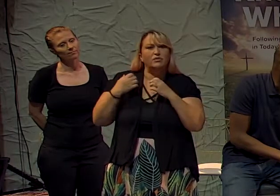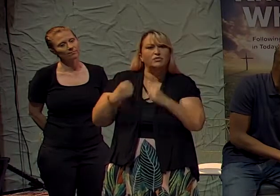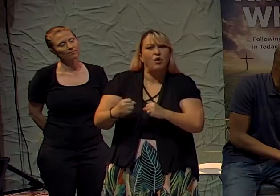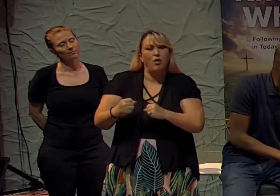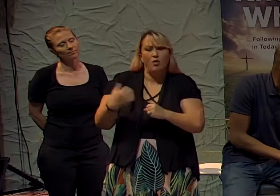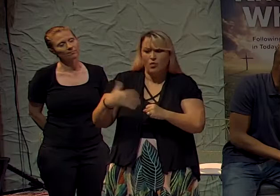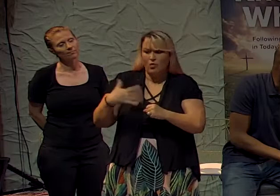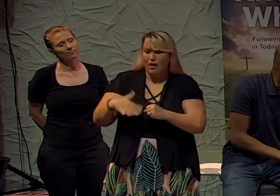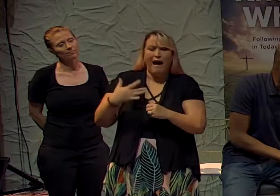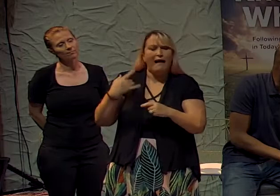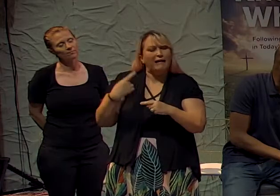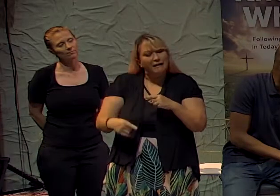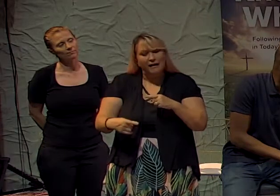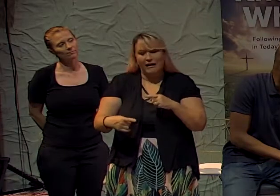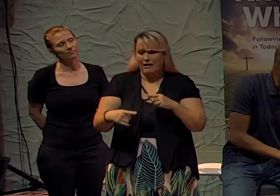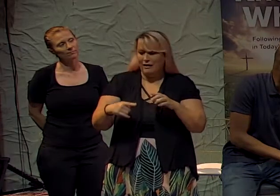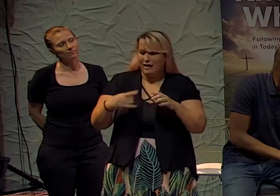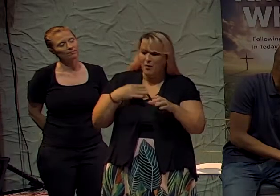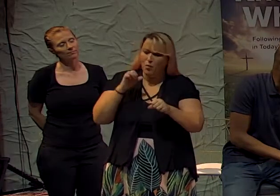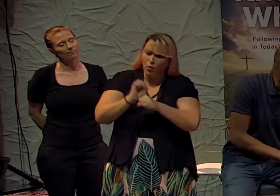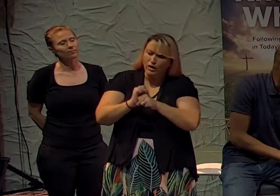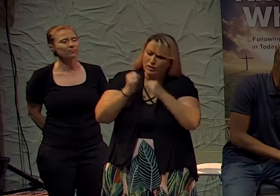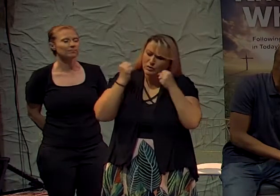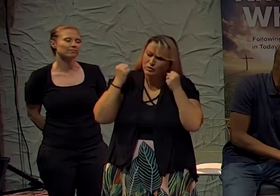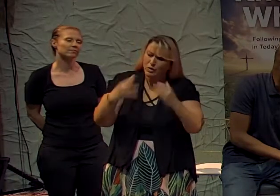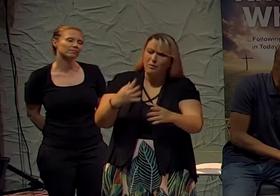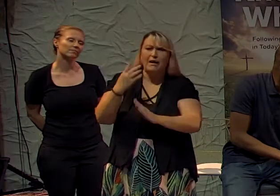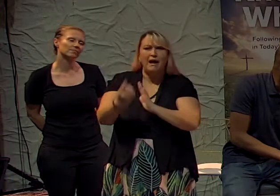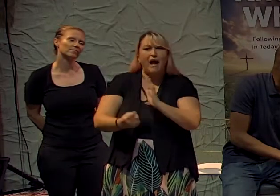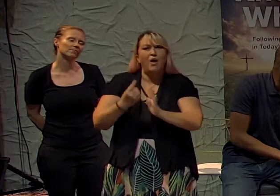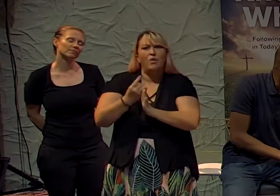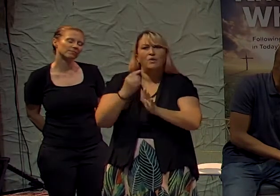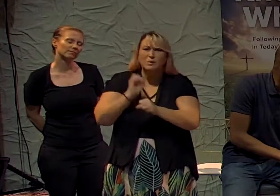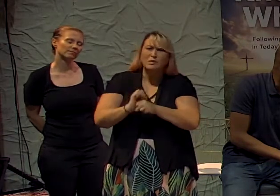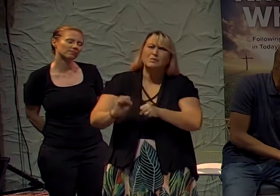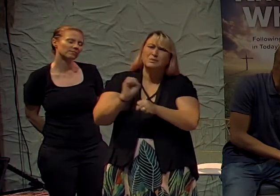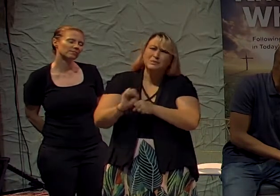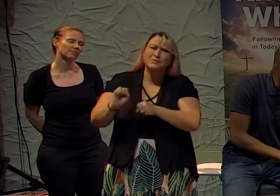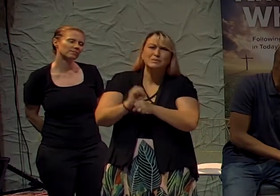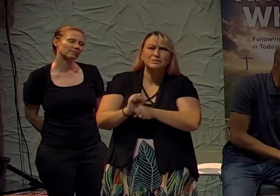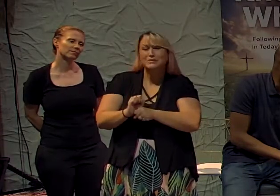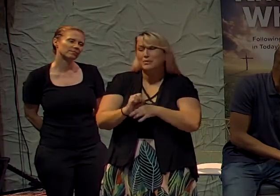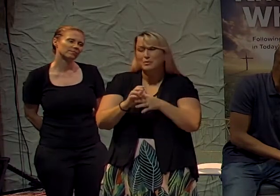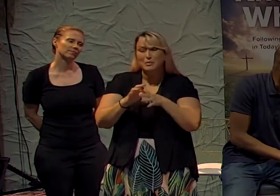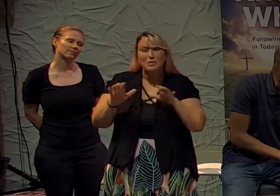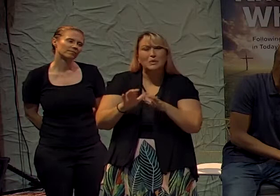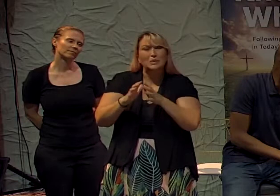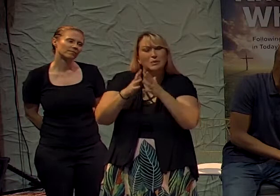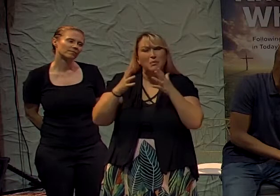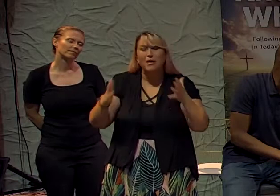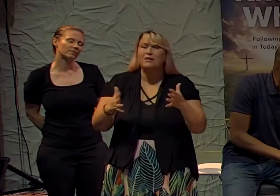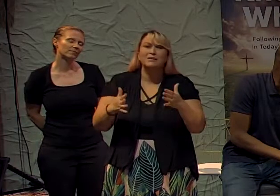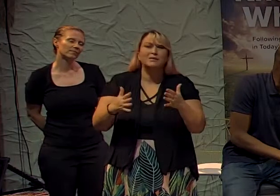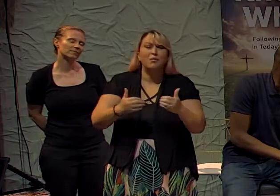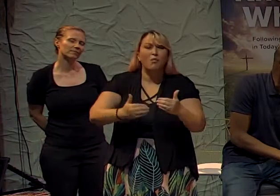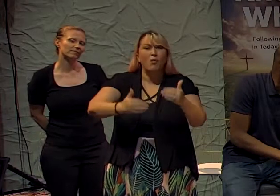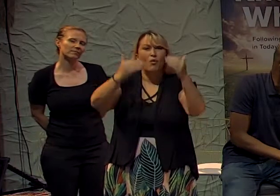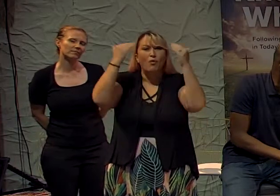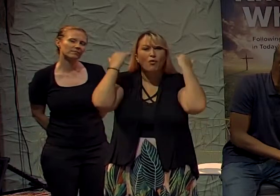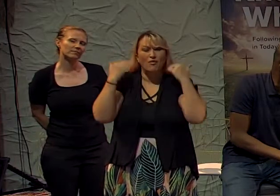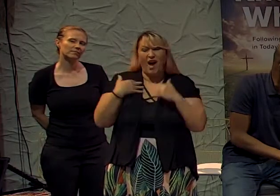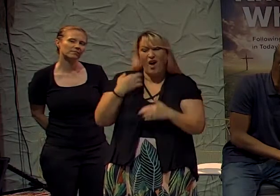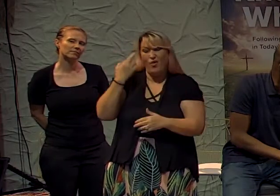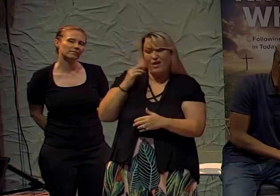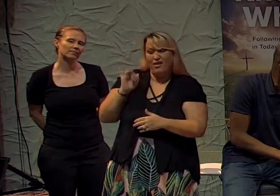I can't bear up. I'm working so many hours. I'm doing so much. But what I realized that day, and I think